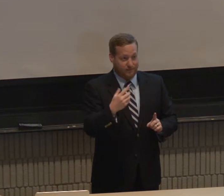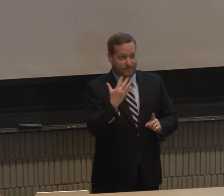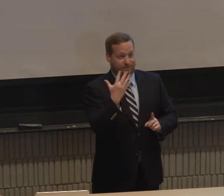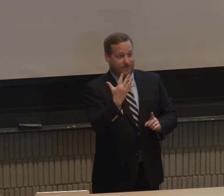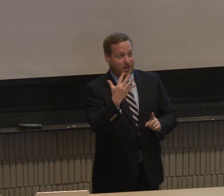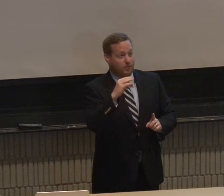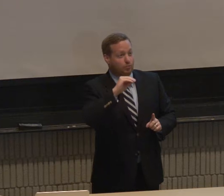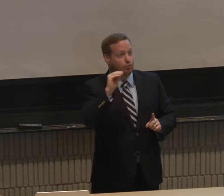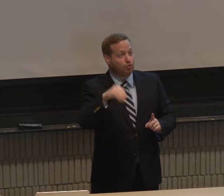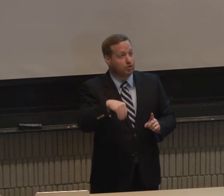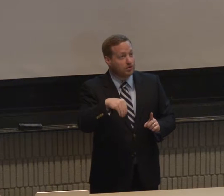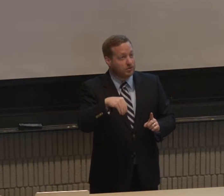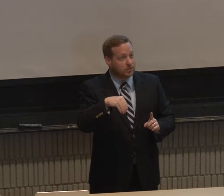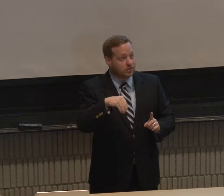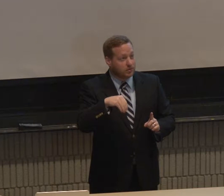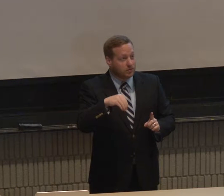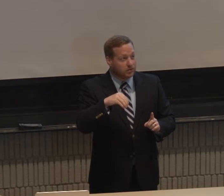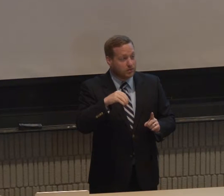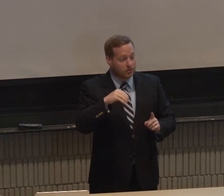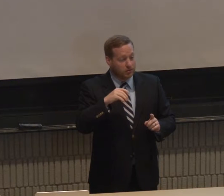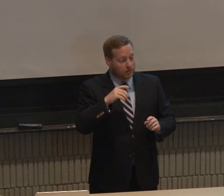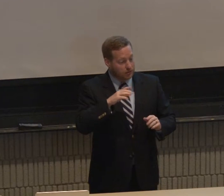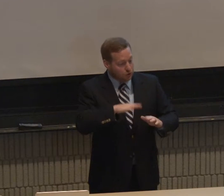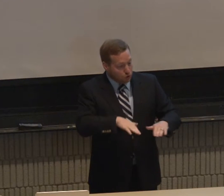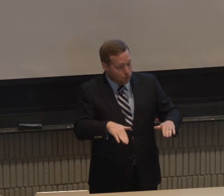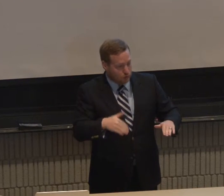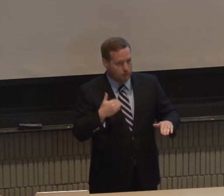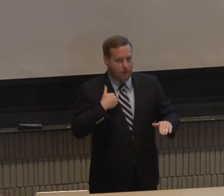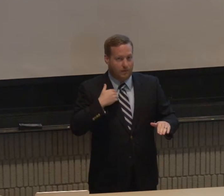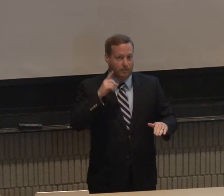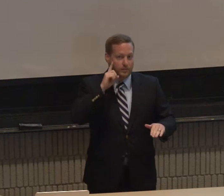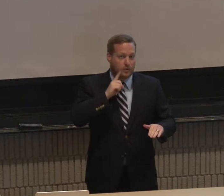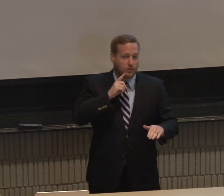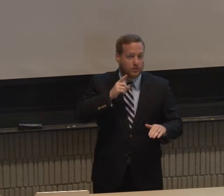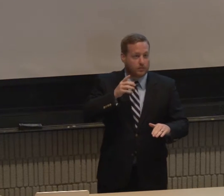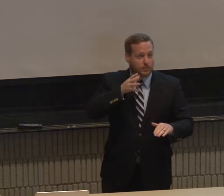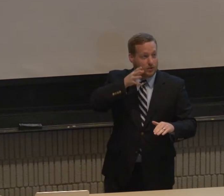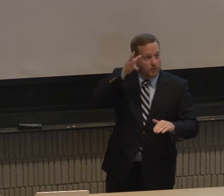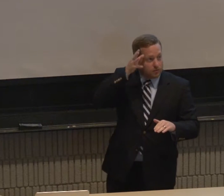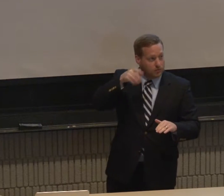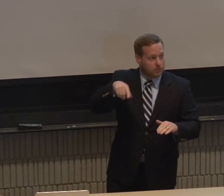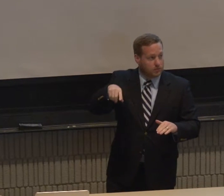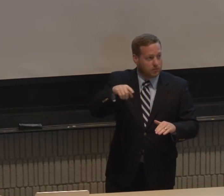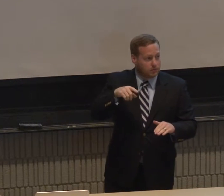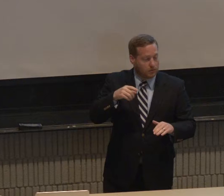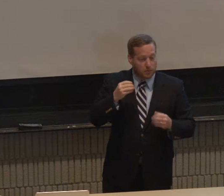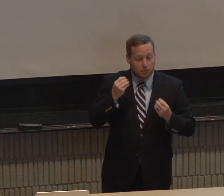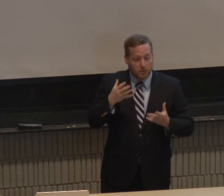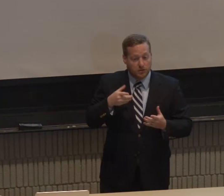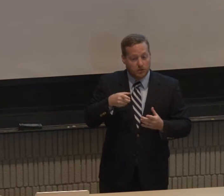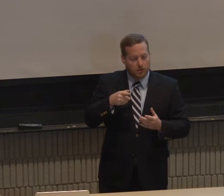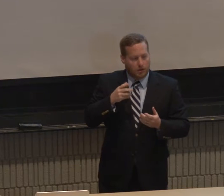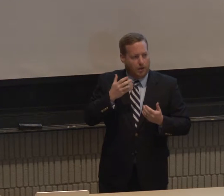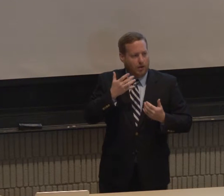there's even privilege within the deaf community and variations in the membership.